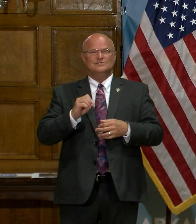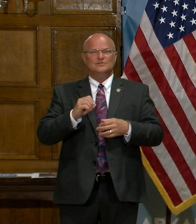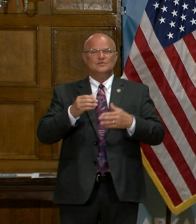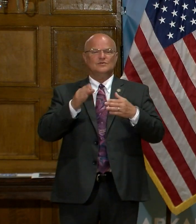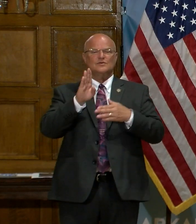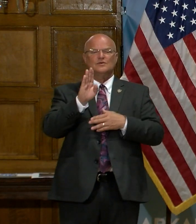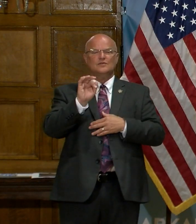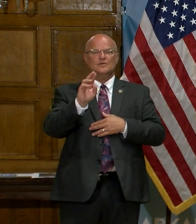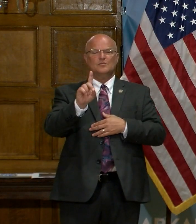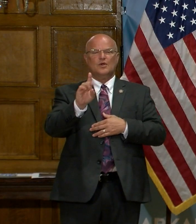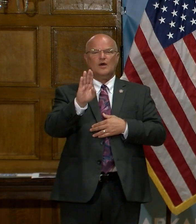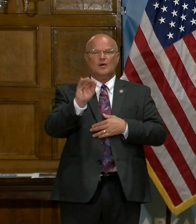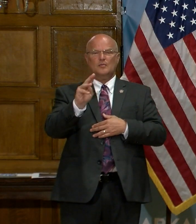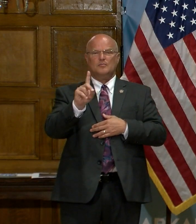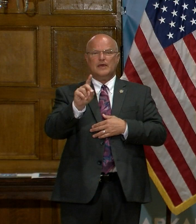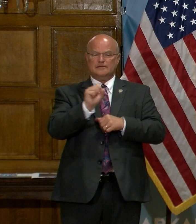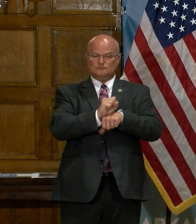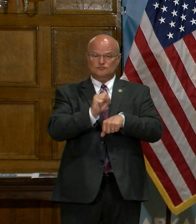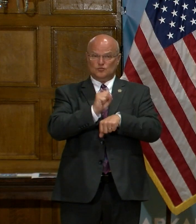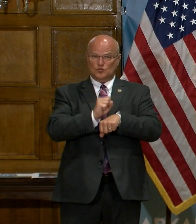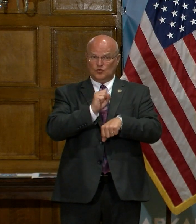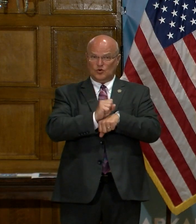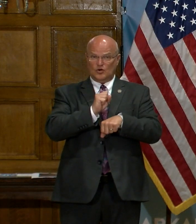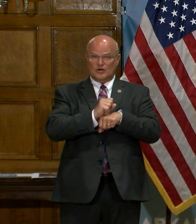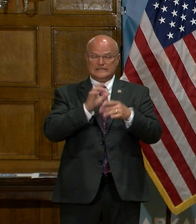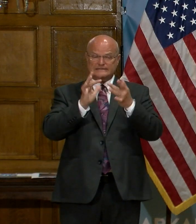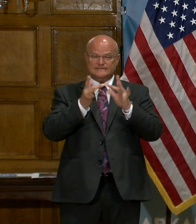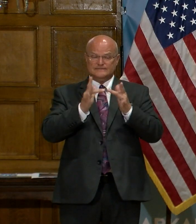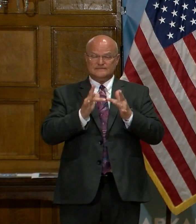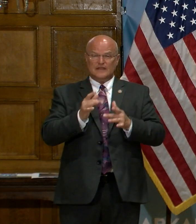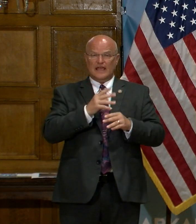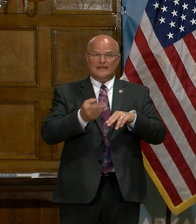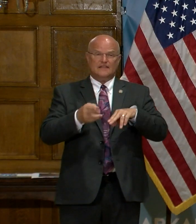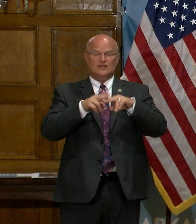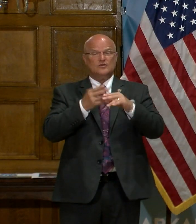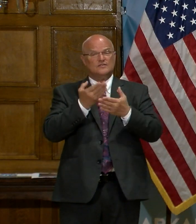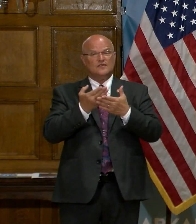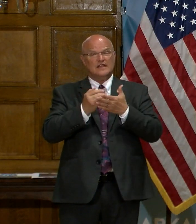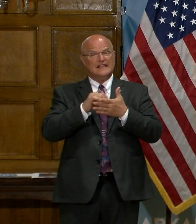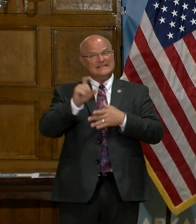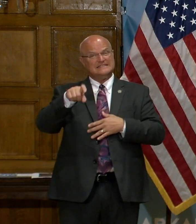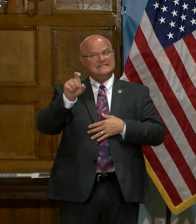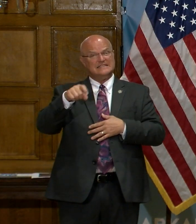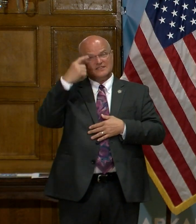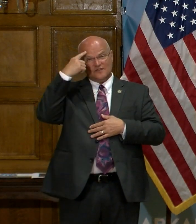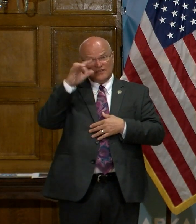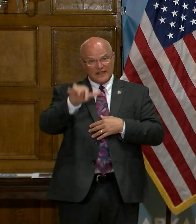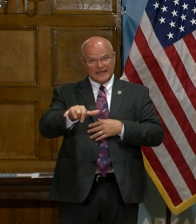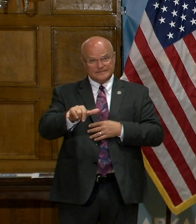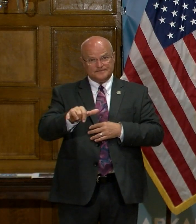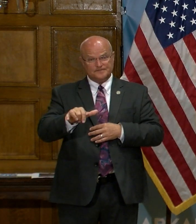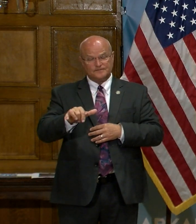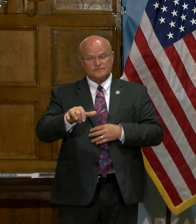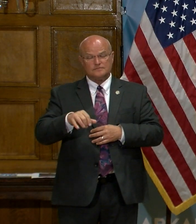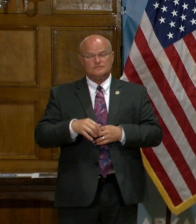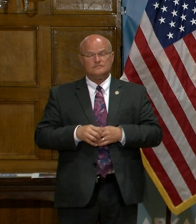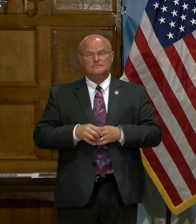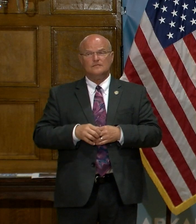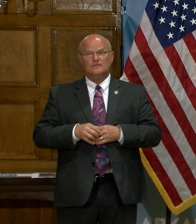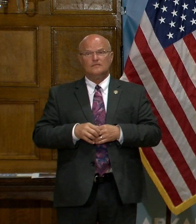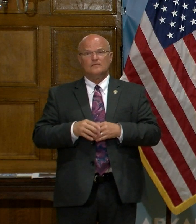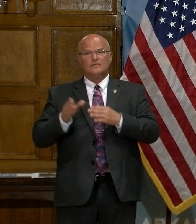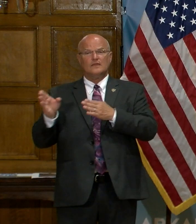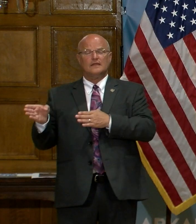the broadband initiative and the increased funding that is necessary for that,